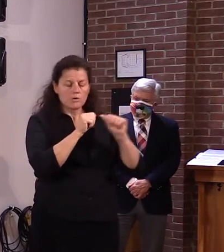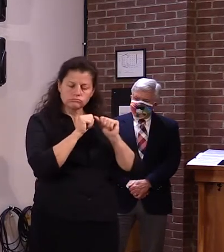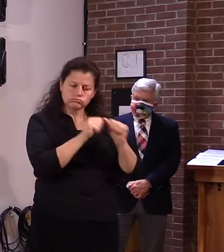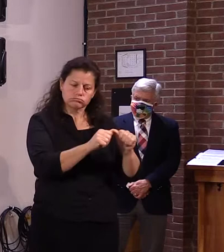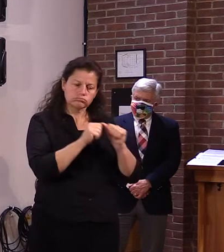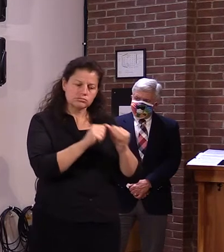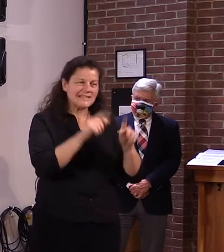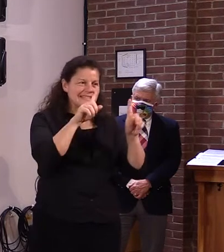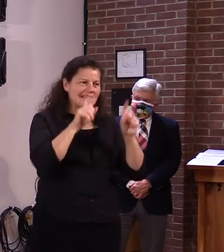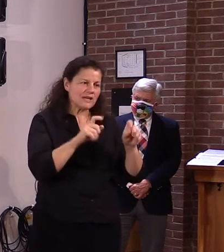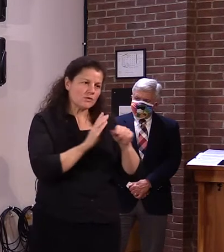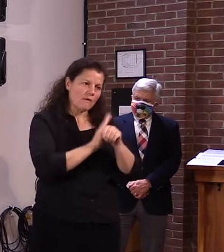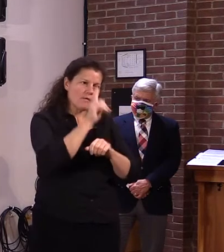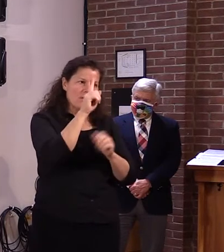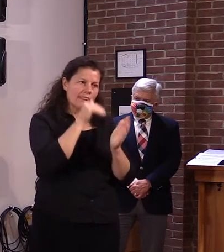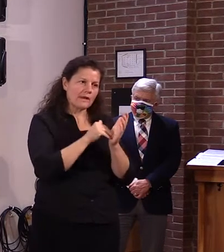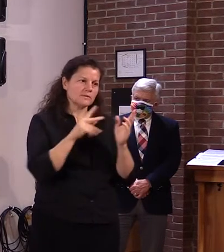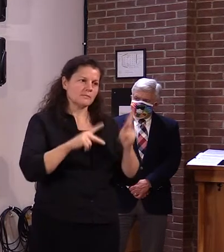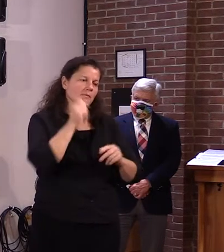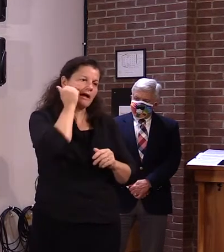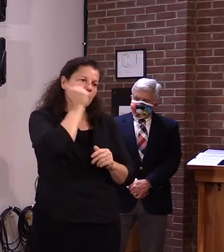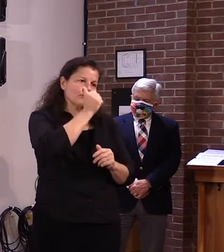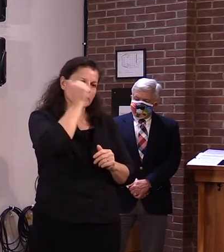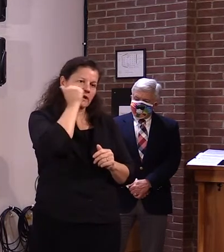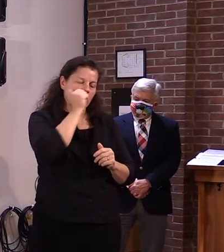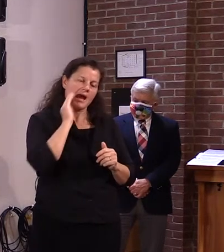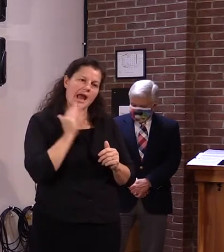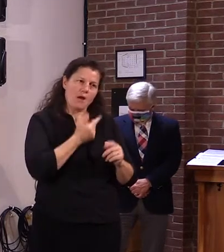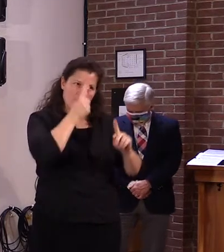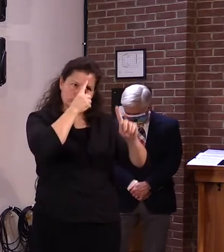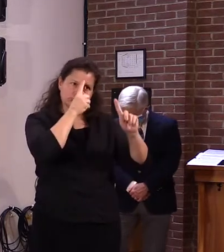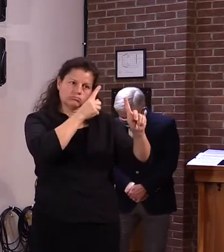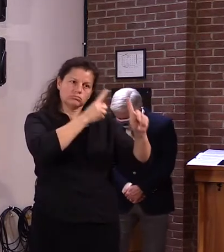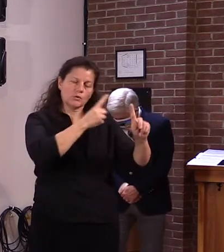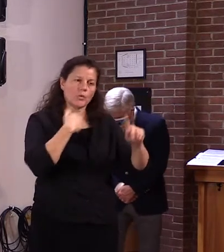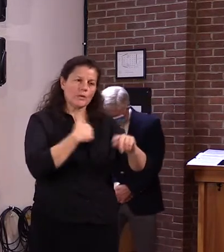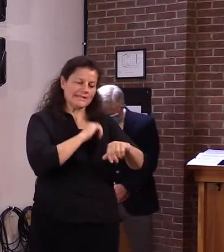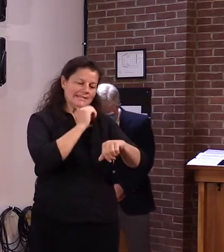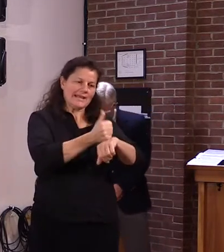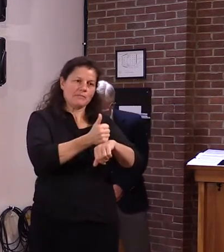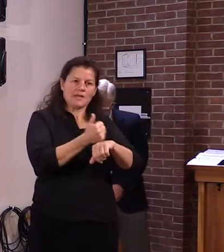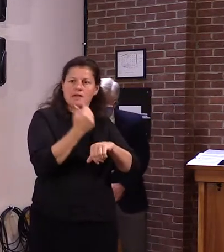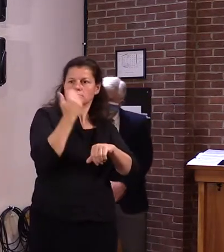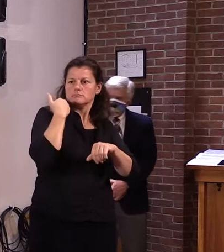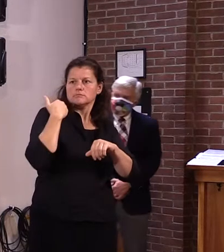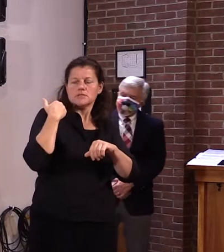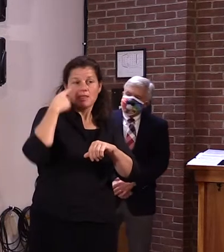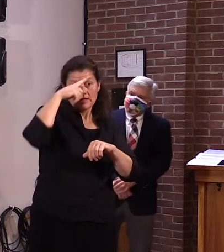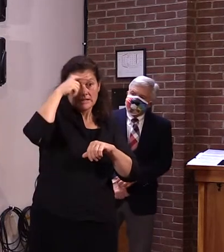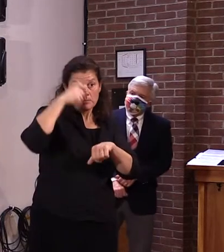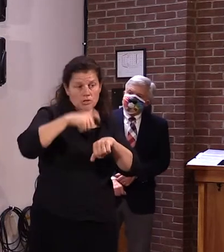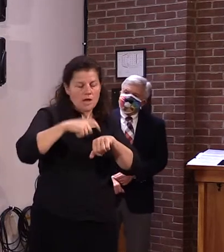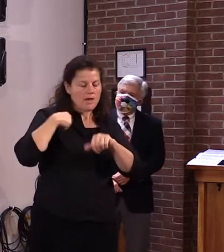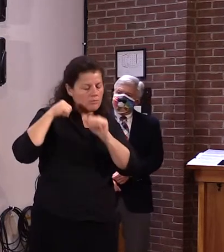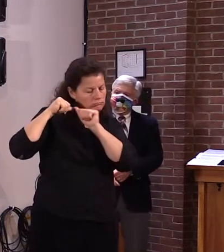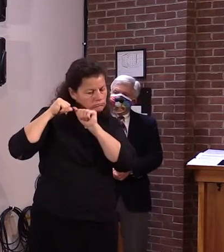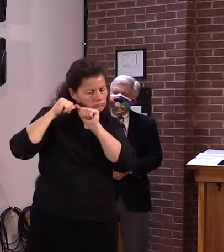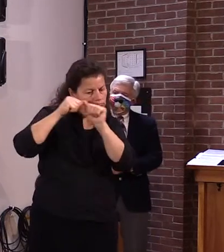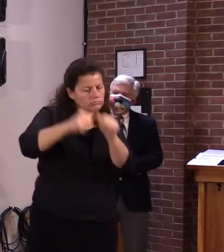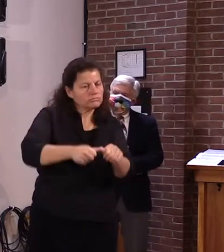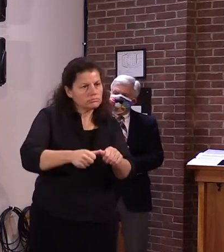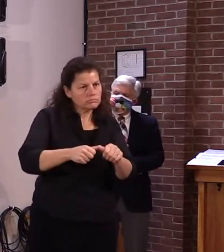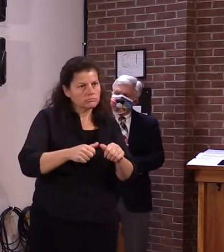over 1,000 people a day. That's something that we put into place in the summer, and we'll continue to do that.